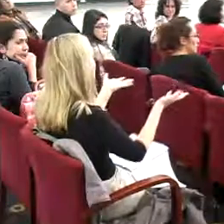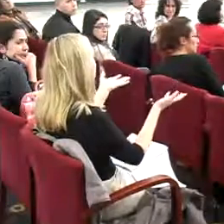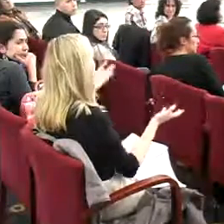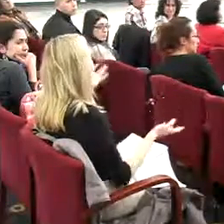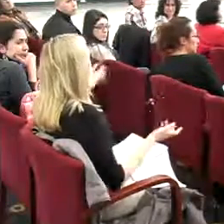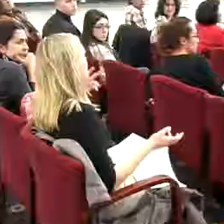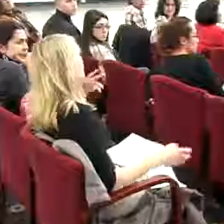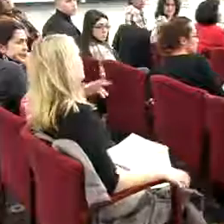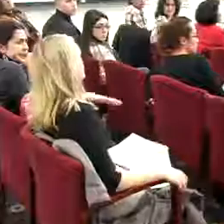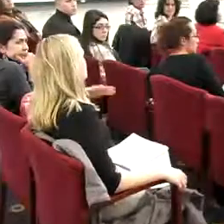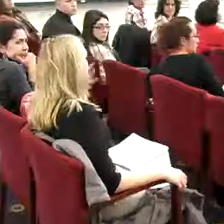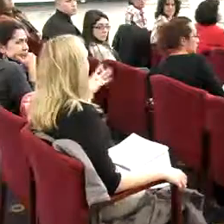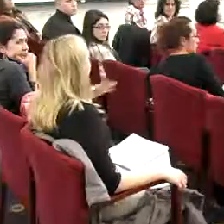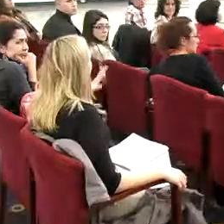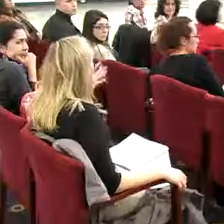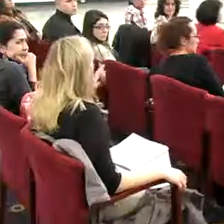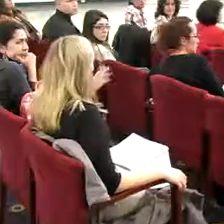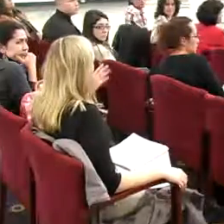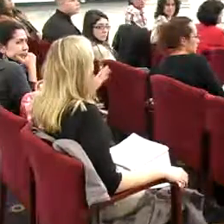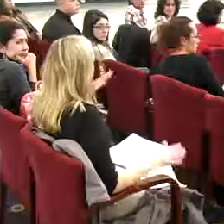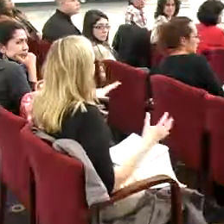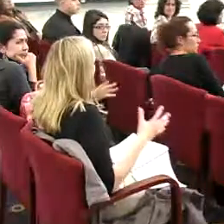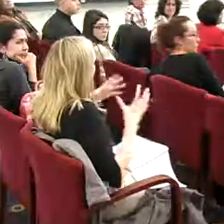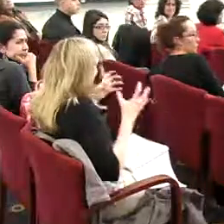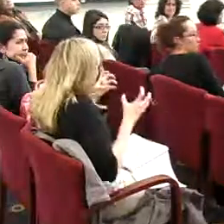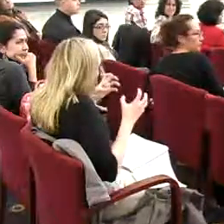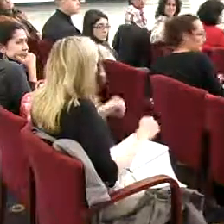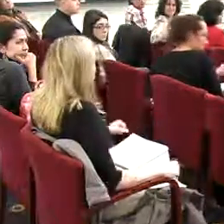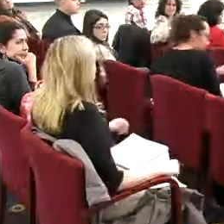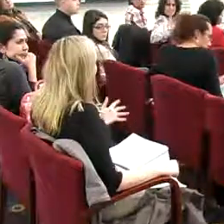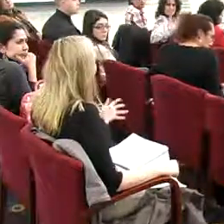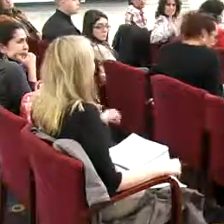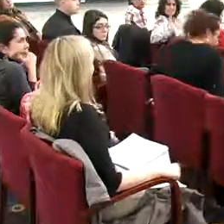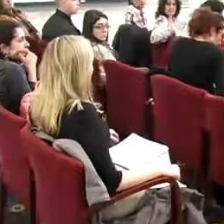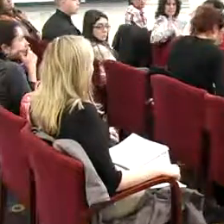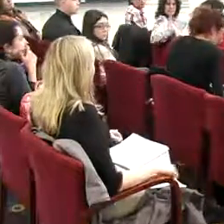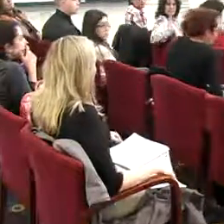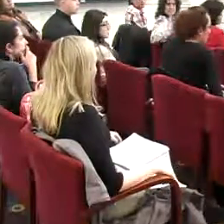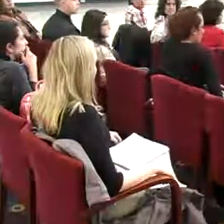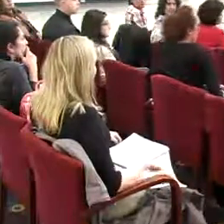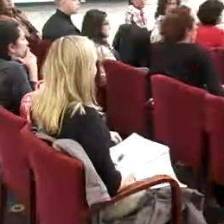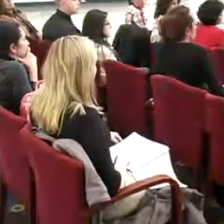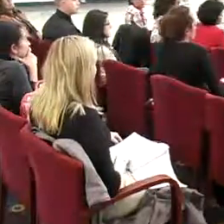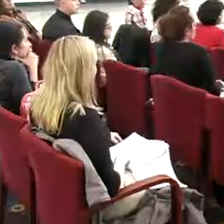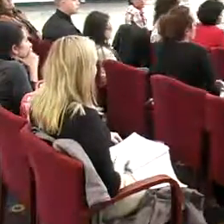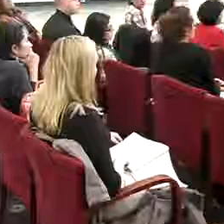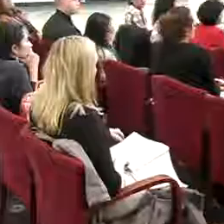obviously both very positive examples, but if there can be some, I don't know, tension there.